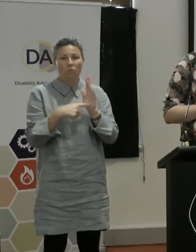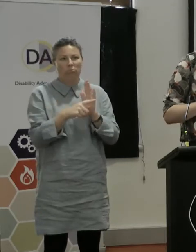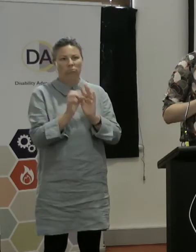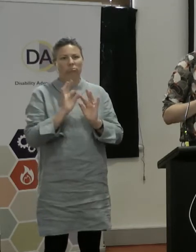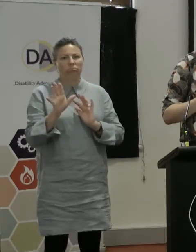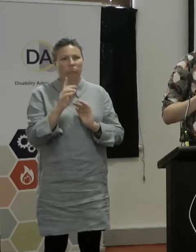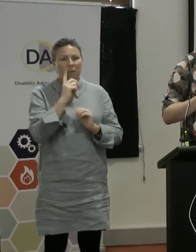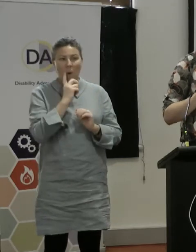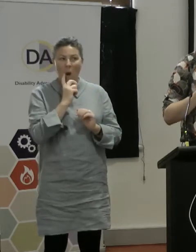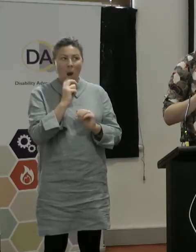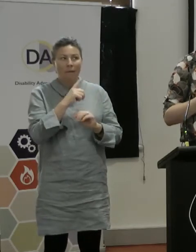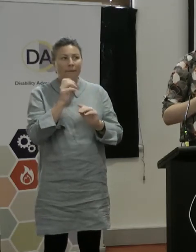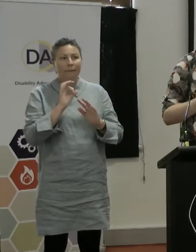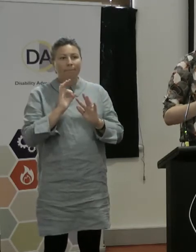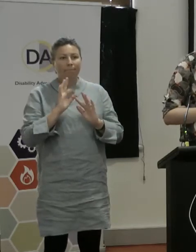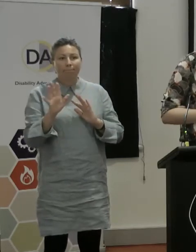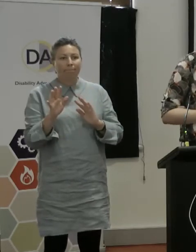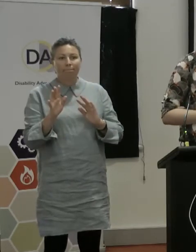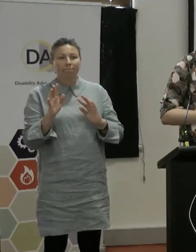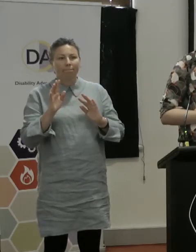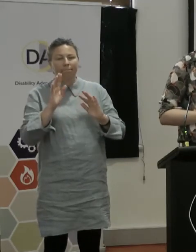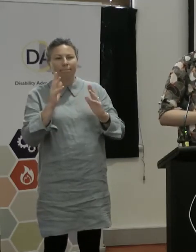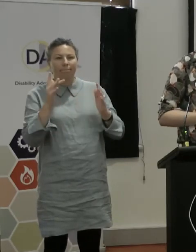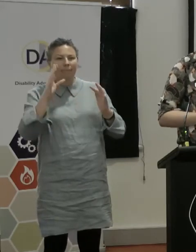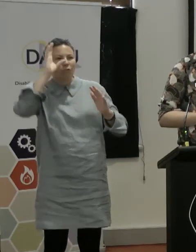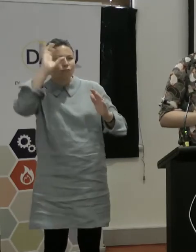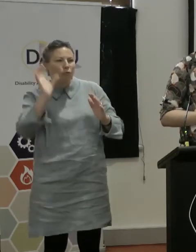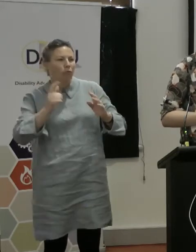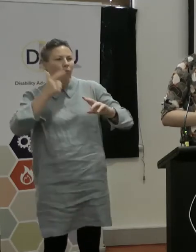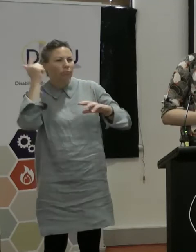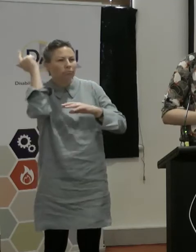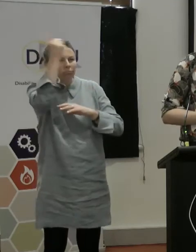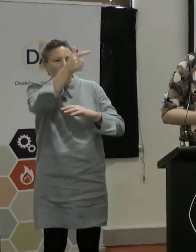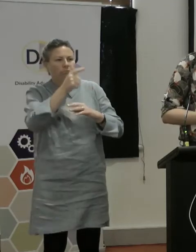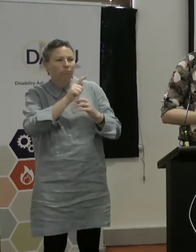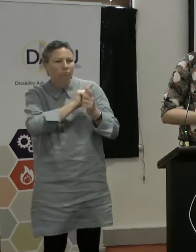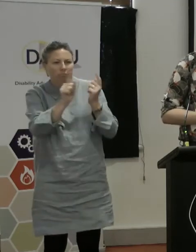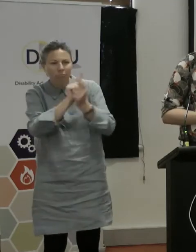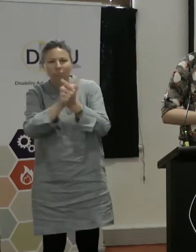they're really sort of doing a lot of the rural and remote work.